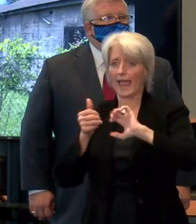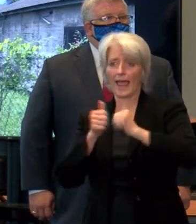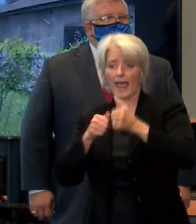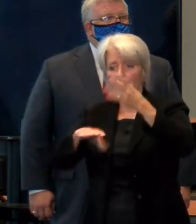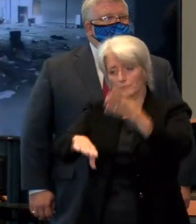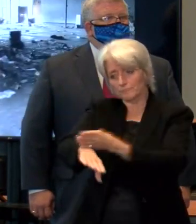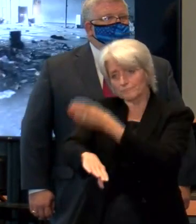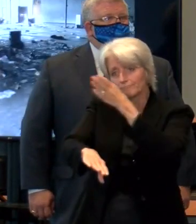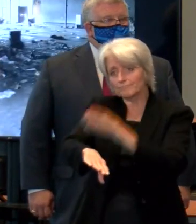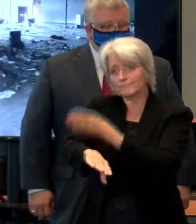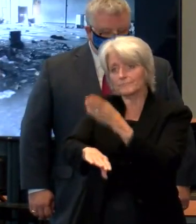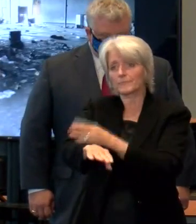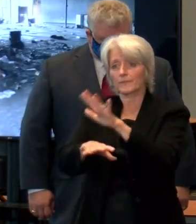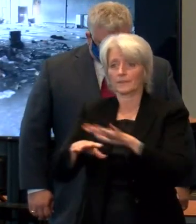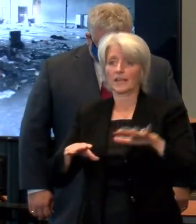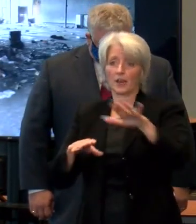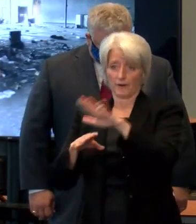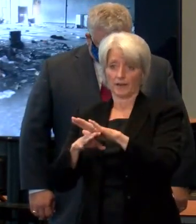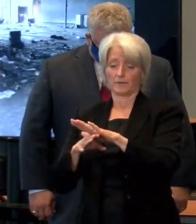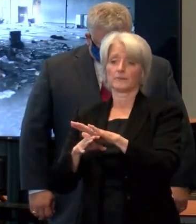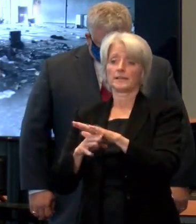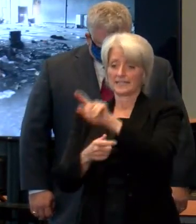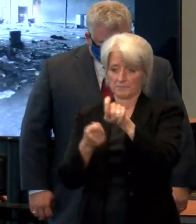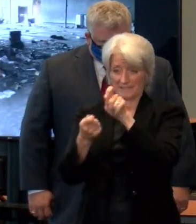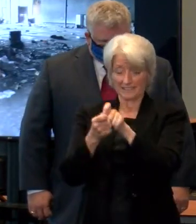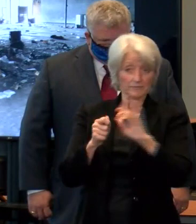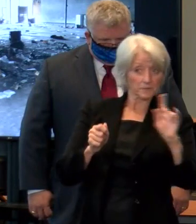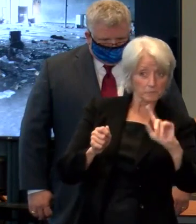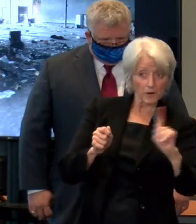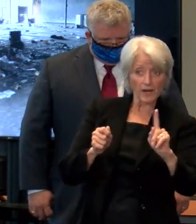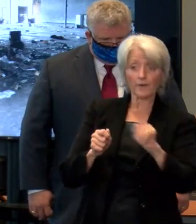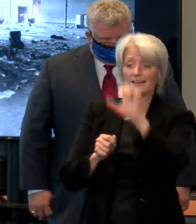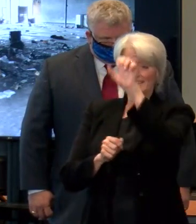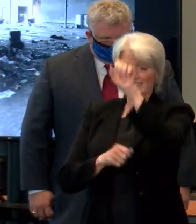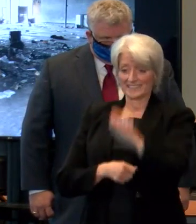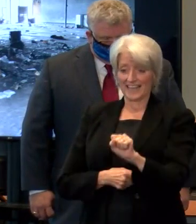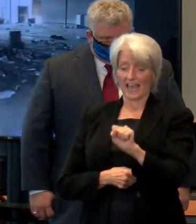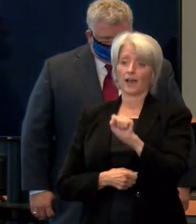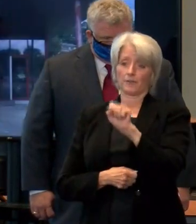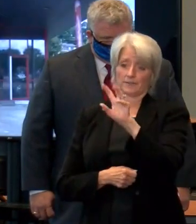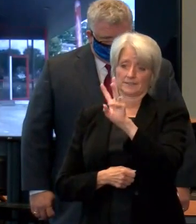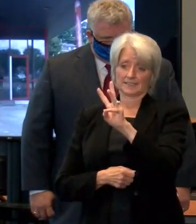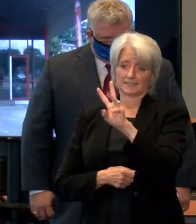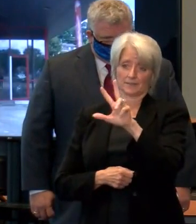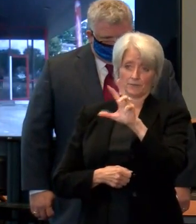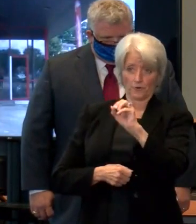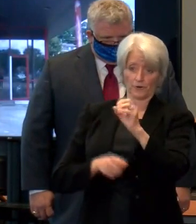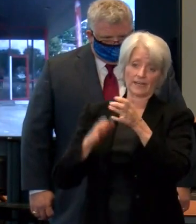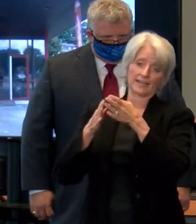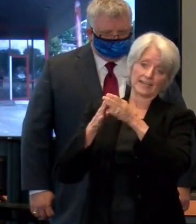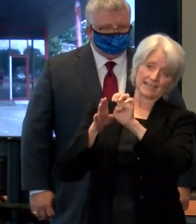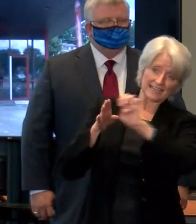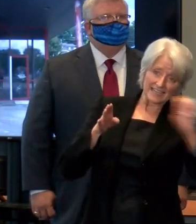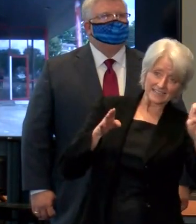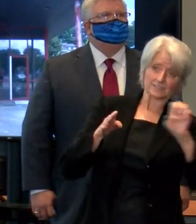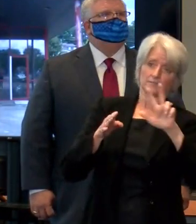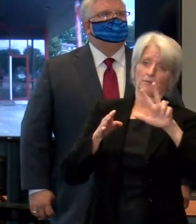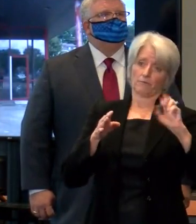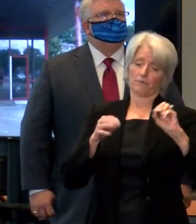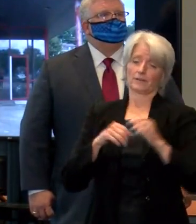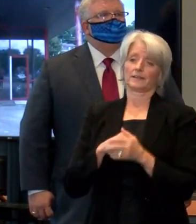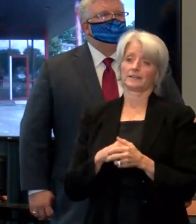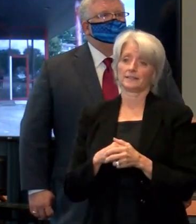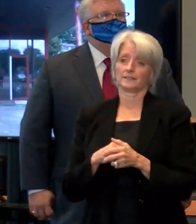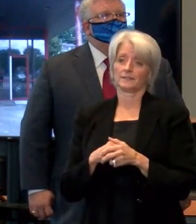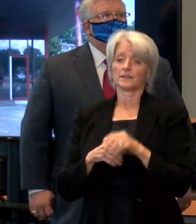more specifically, south of 630 and east of 30. You'll come to hear more announcements over the next couple of weeks about